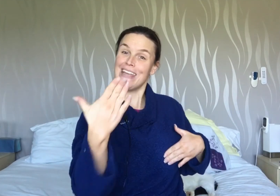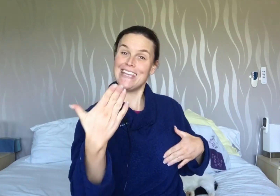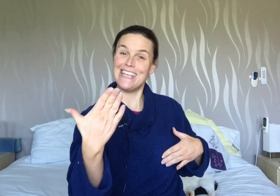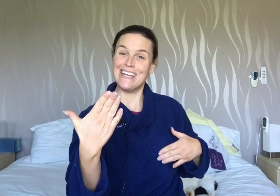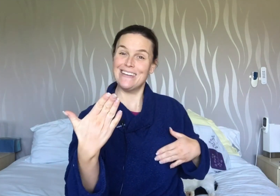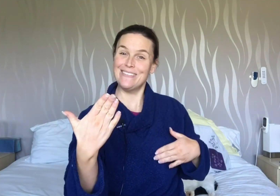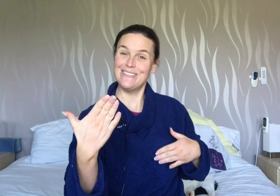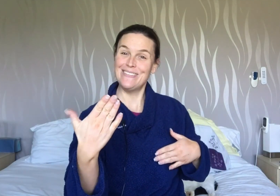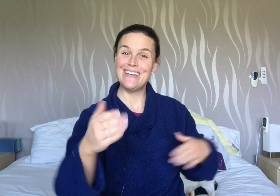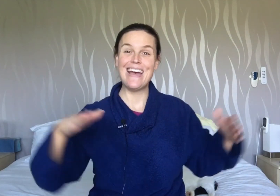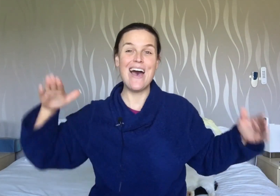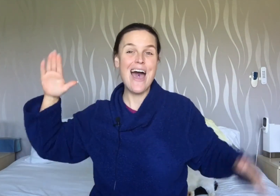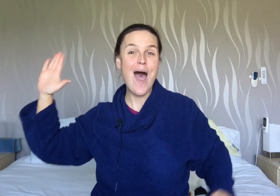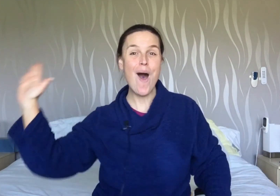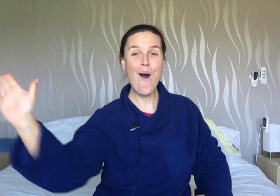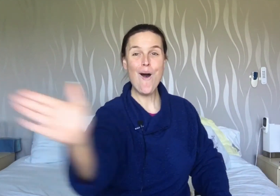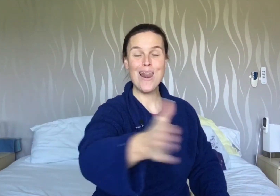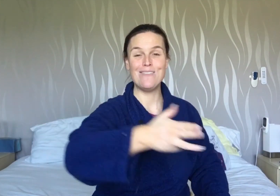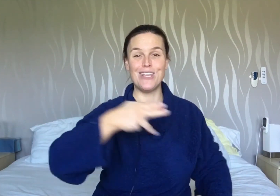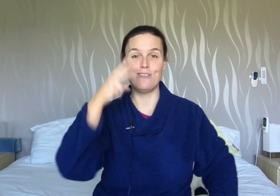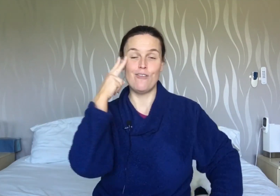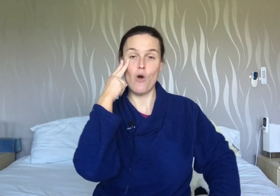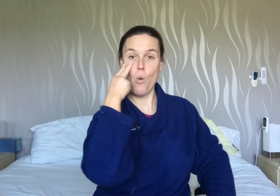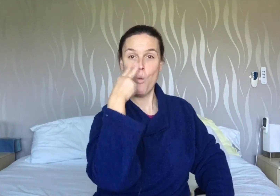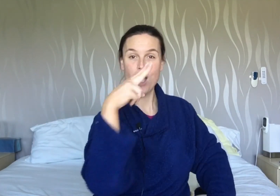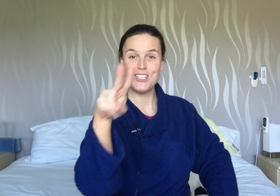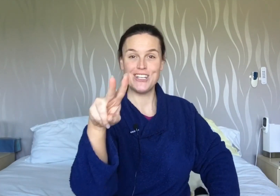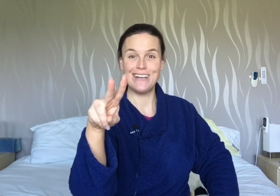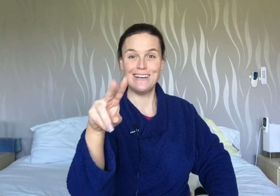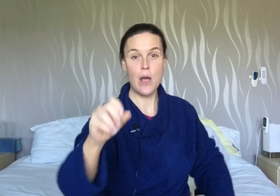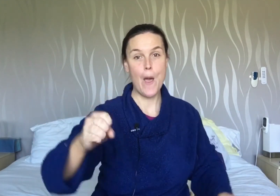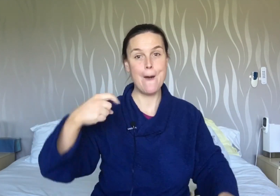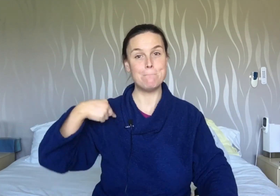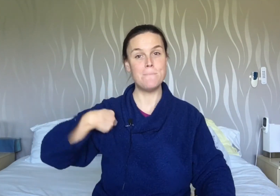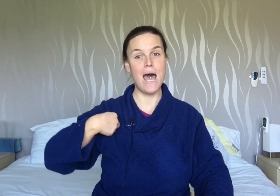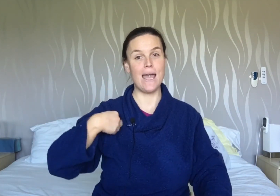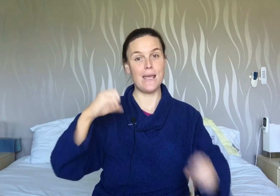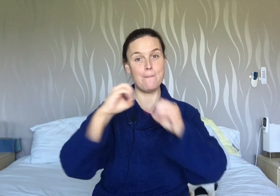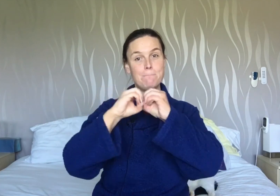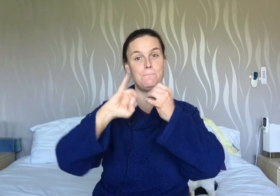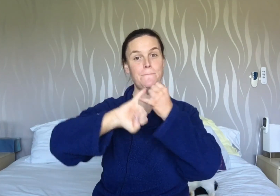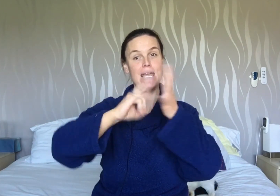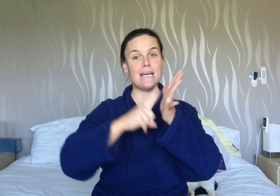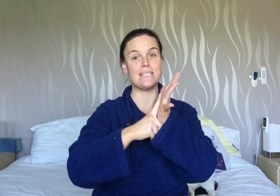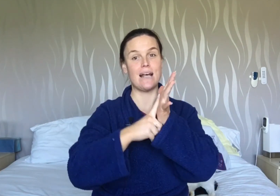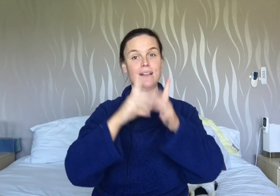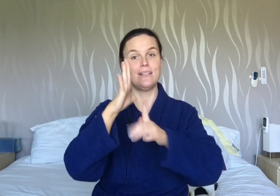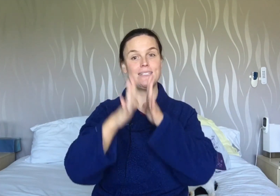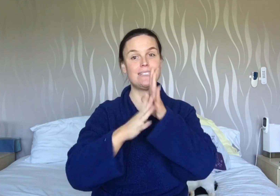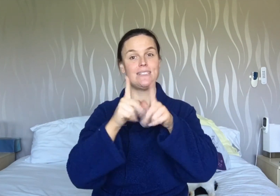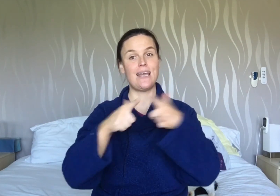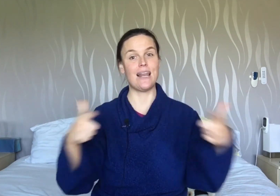Thank you, all of you, for watching my BSL Sign